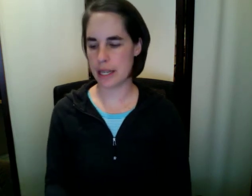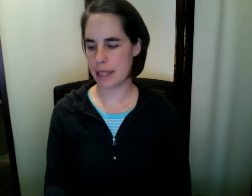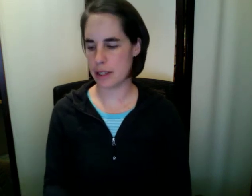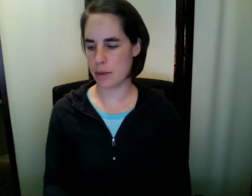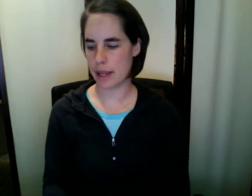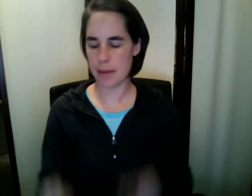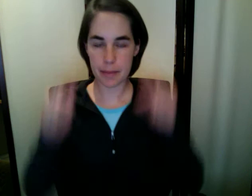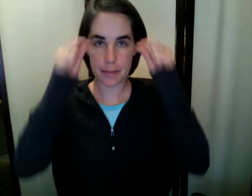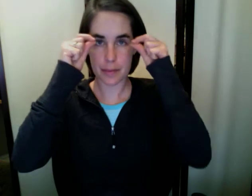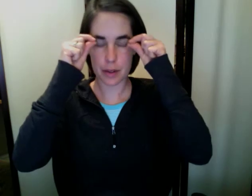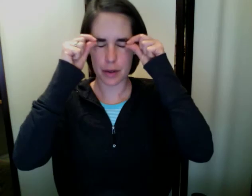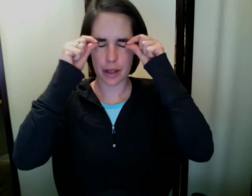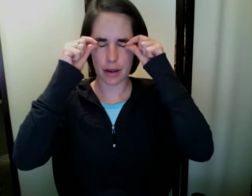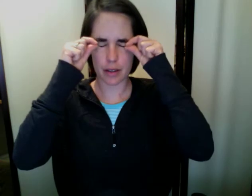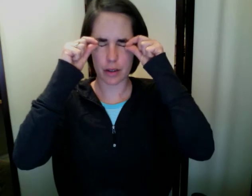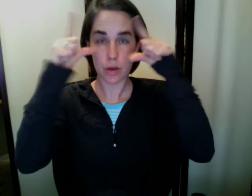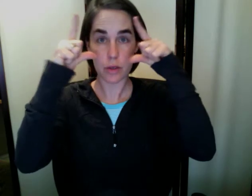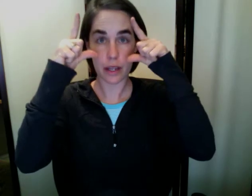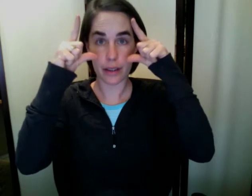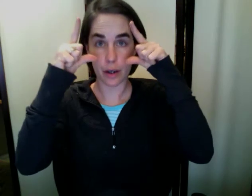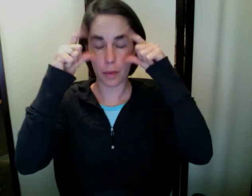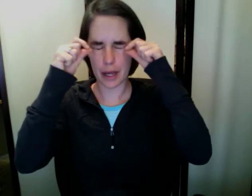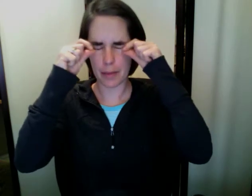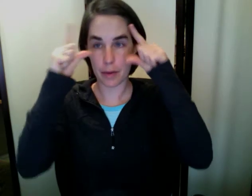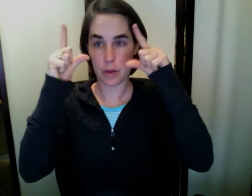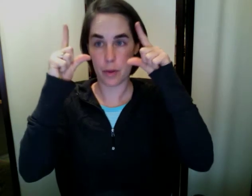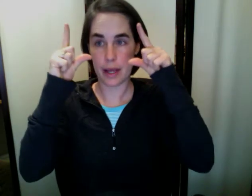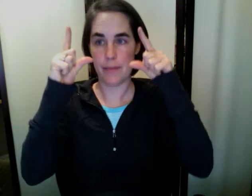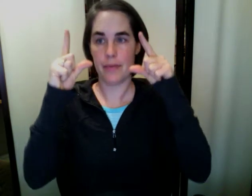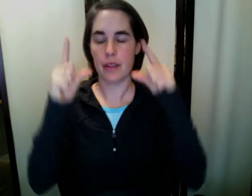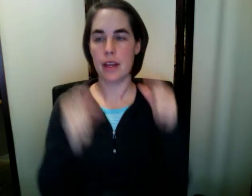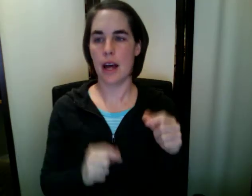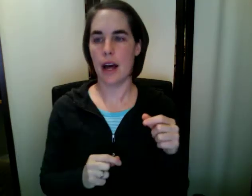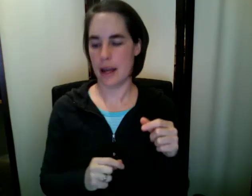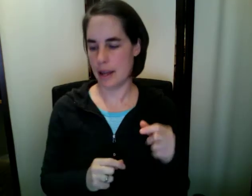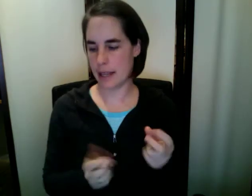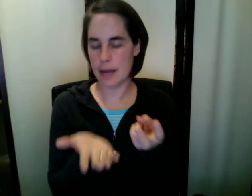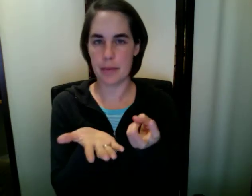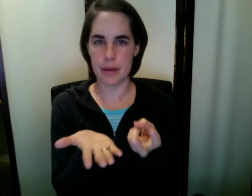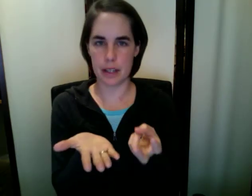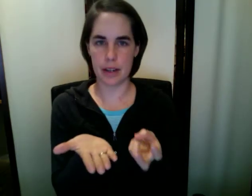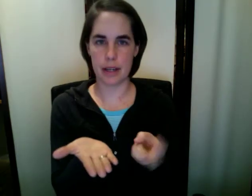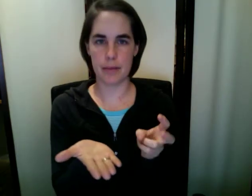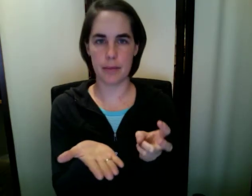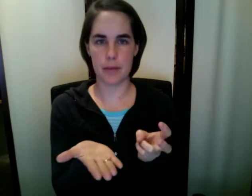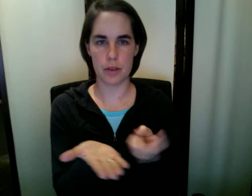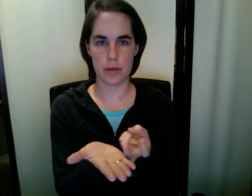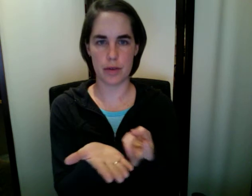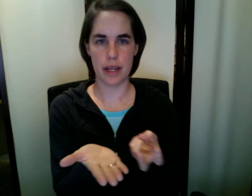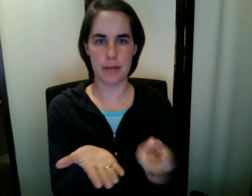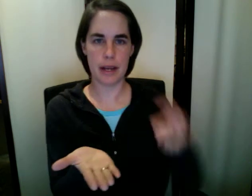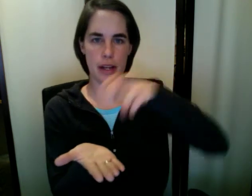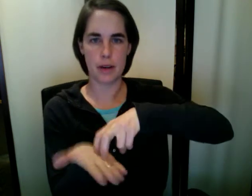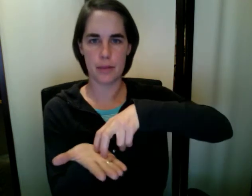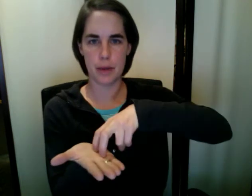is wake up. So like your eyes are closed and they're opening up. wake up. Get up, like you're sort of lying in bed and you're putting